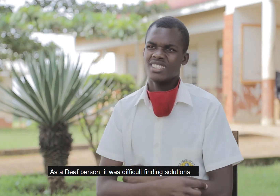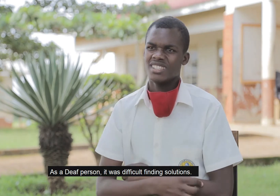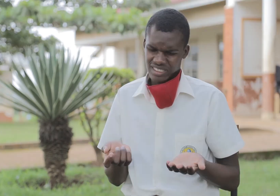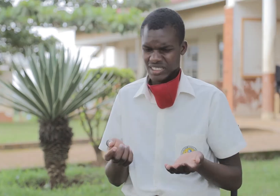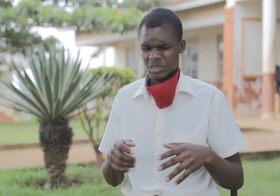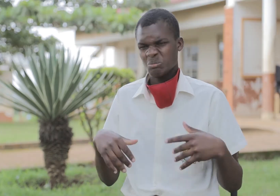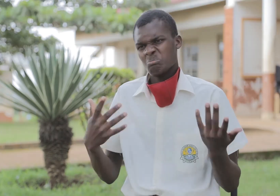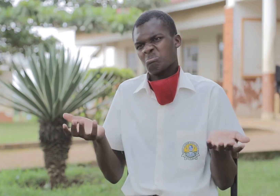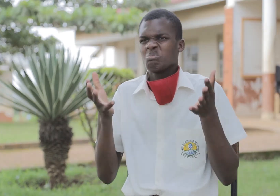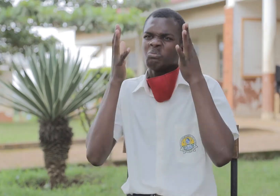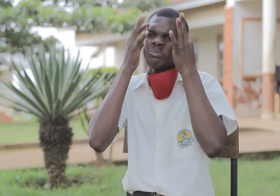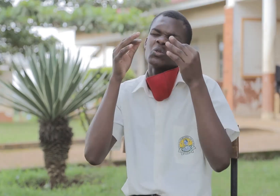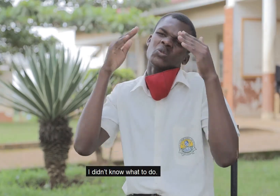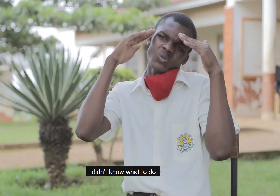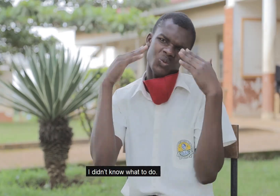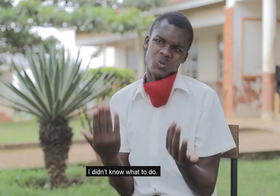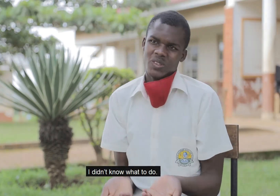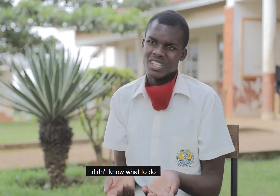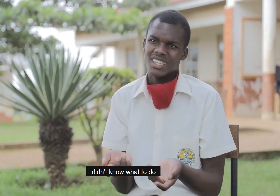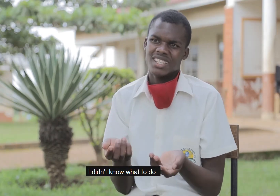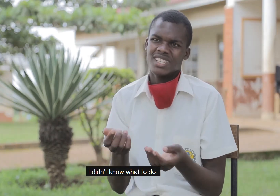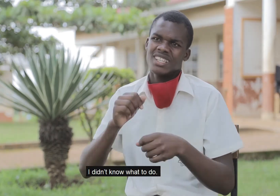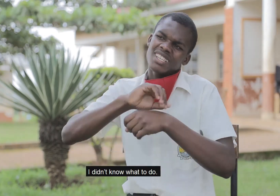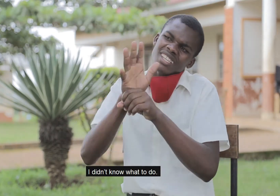solutions. I didn't know what to do.